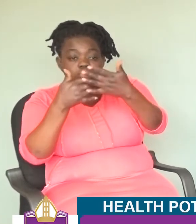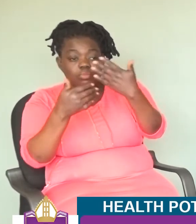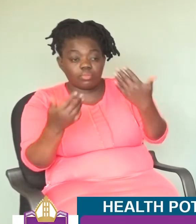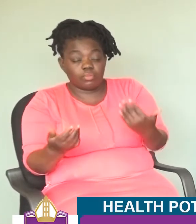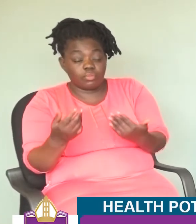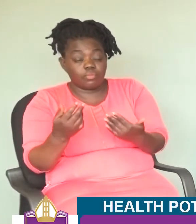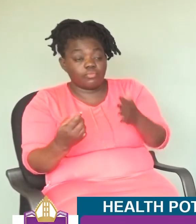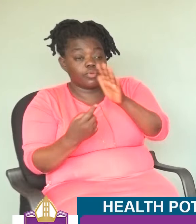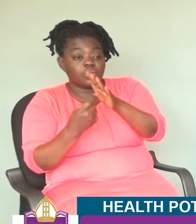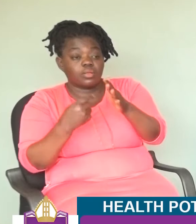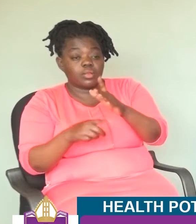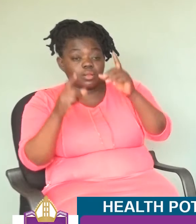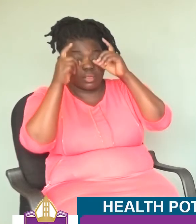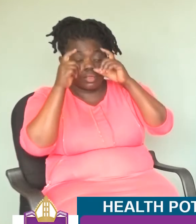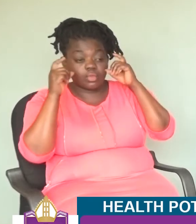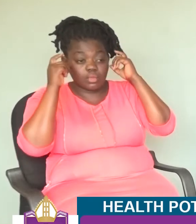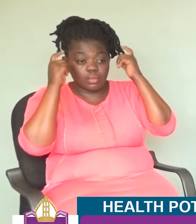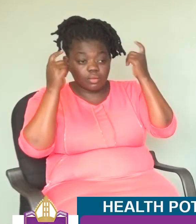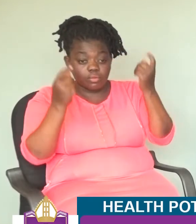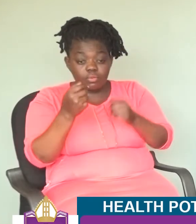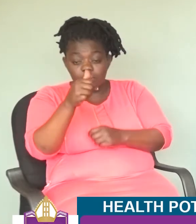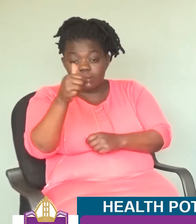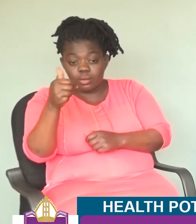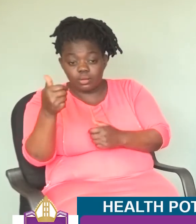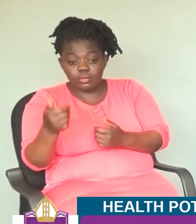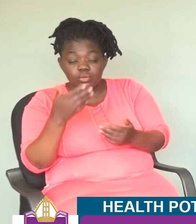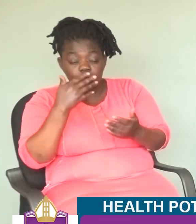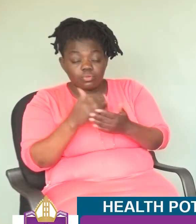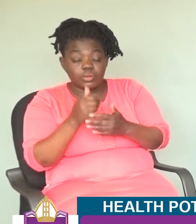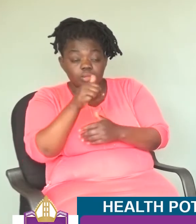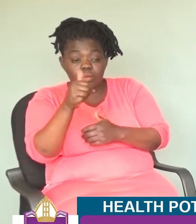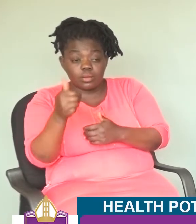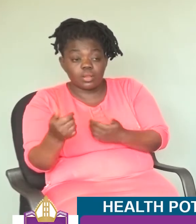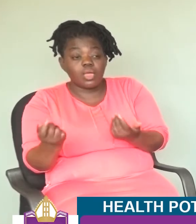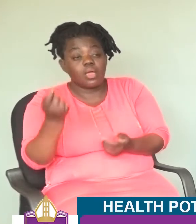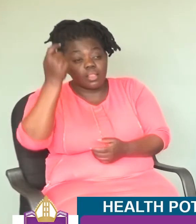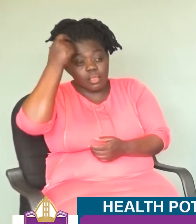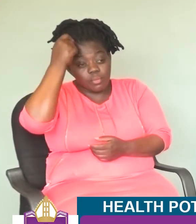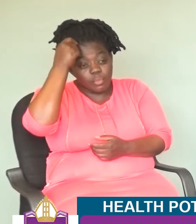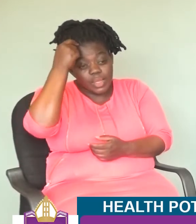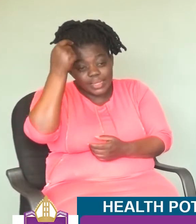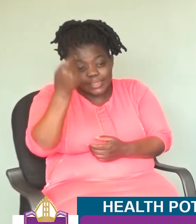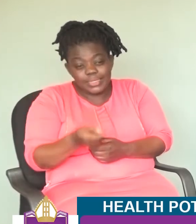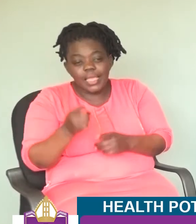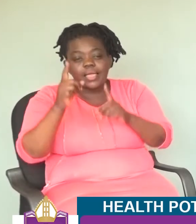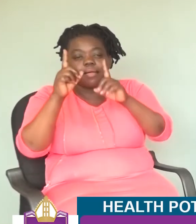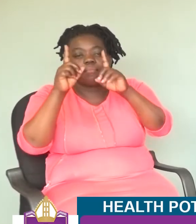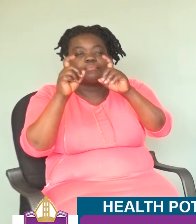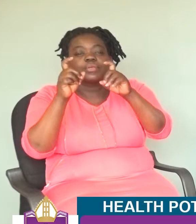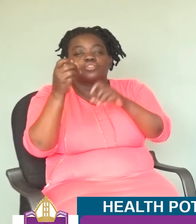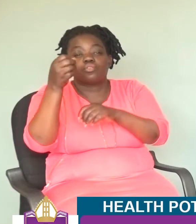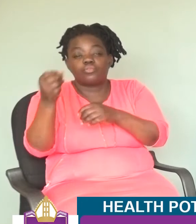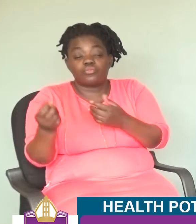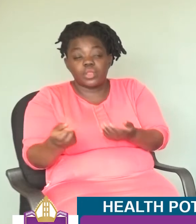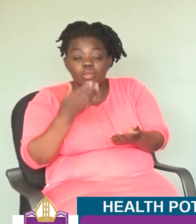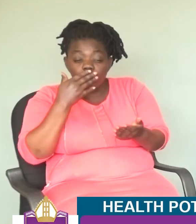for, where the prescription is very high in one eye and they look very good in the other eye. So the brain will take the image of the eye of